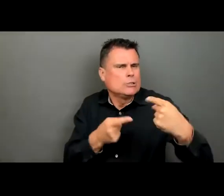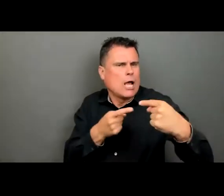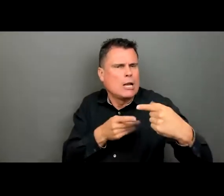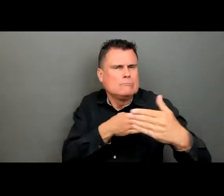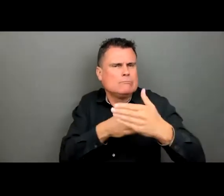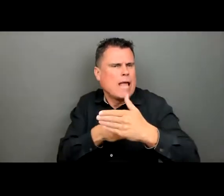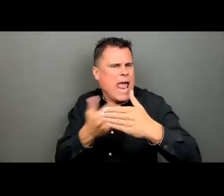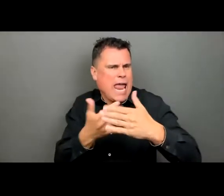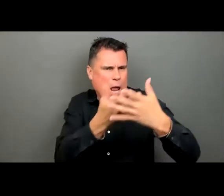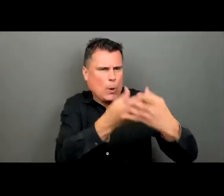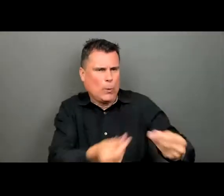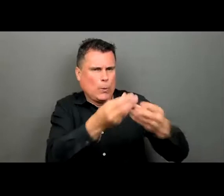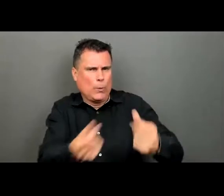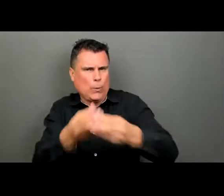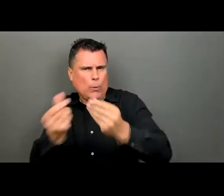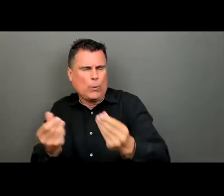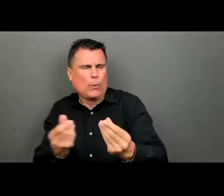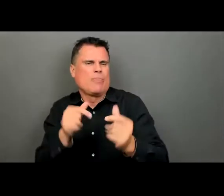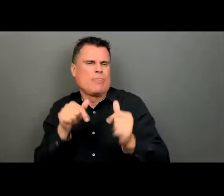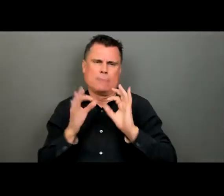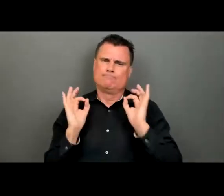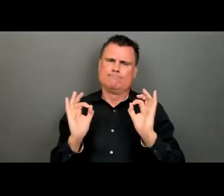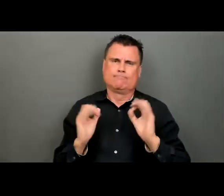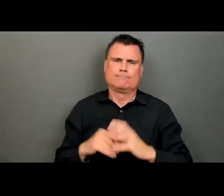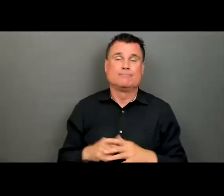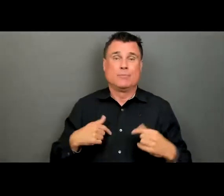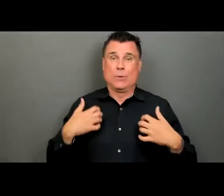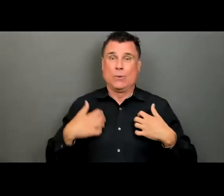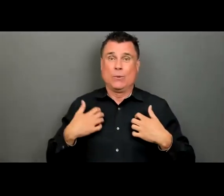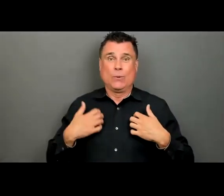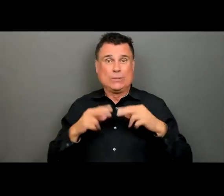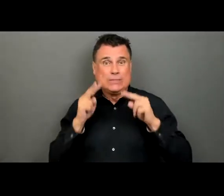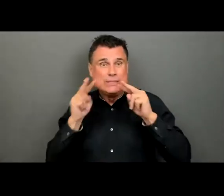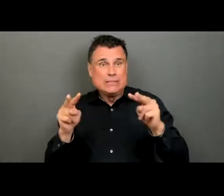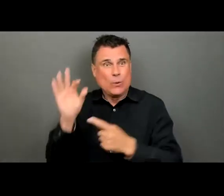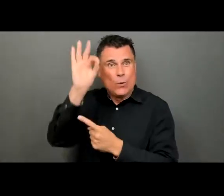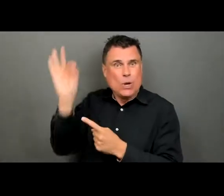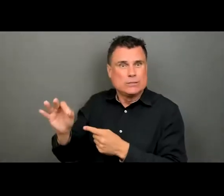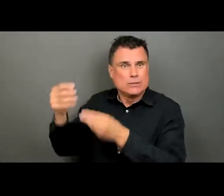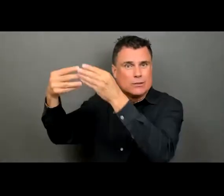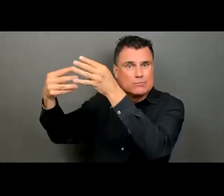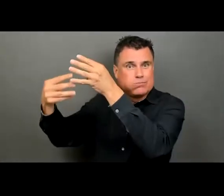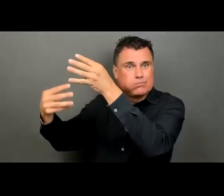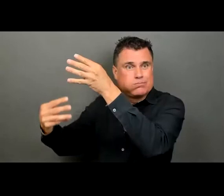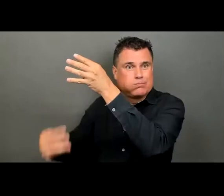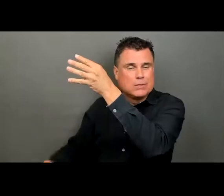today. And I look forward to those questions on the chat box. Your question will be answered by